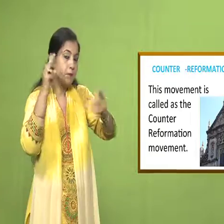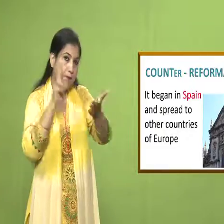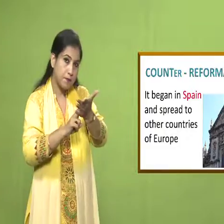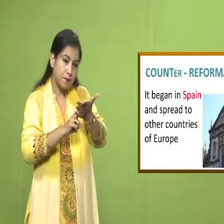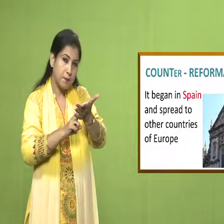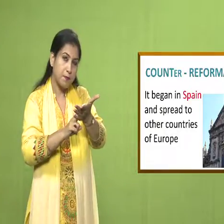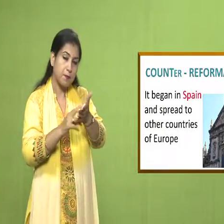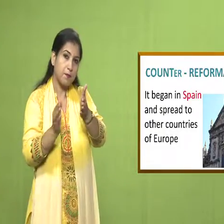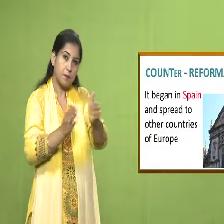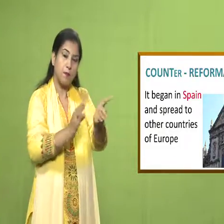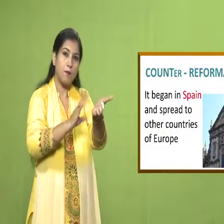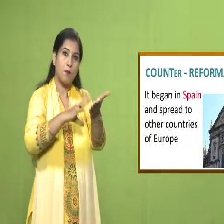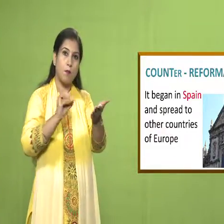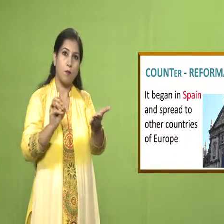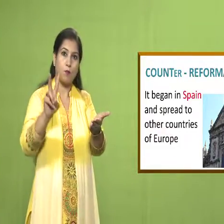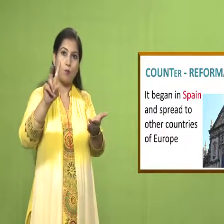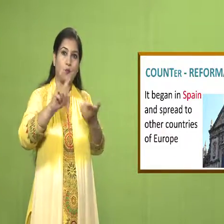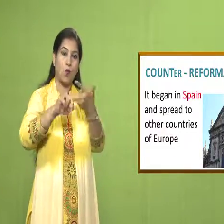It was started in Spain.